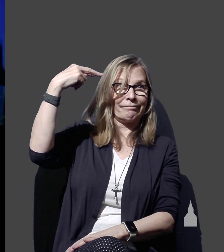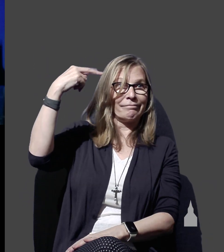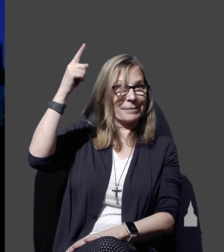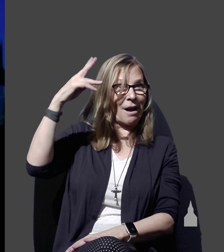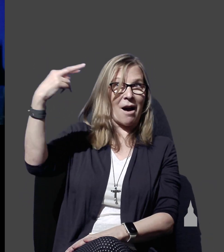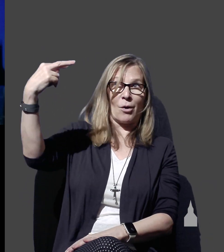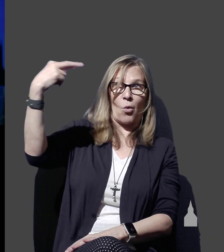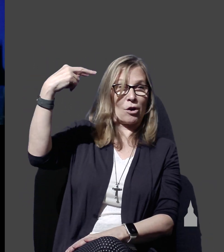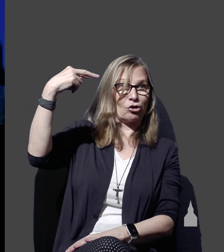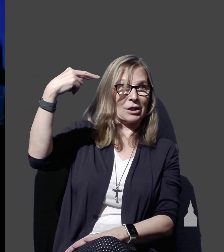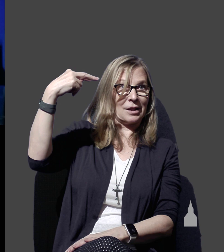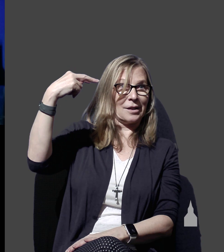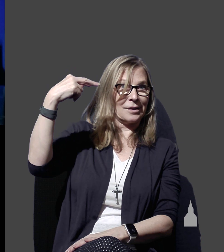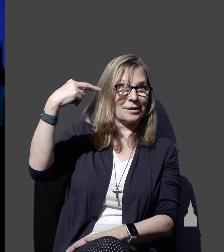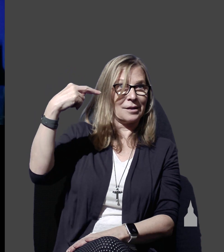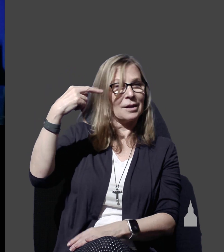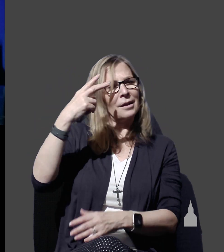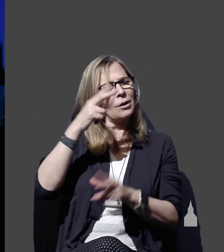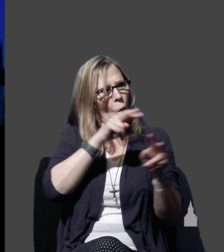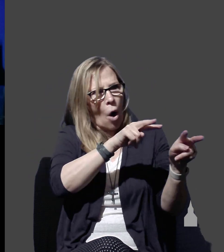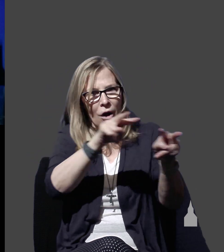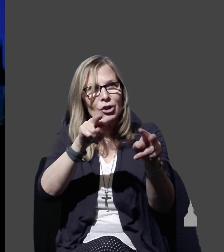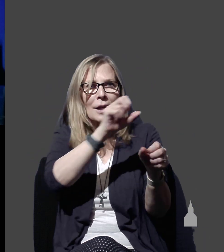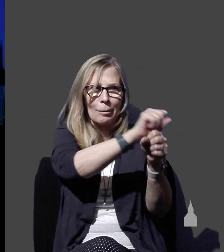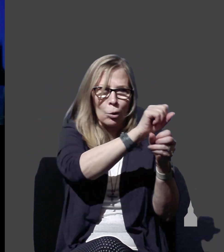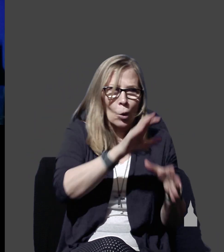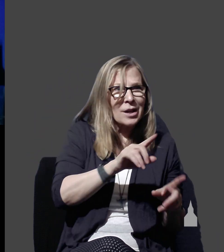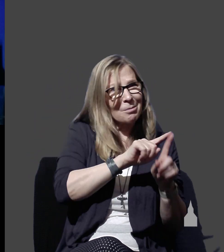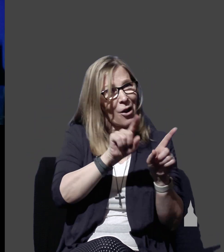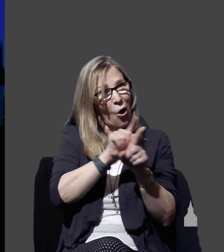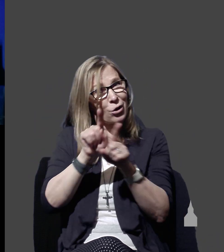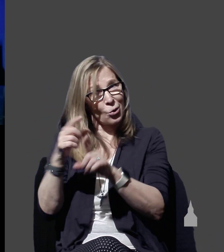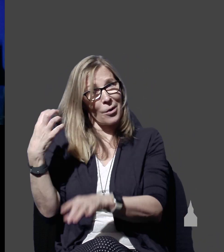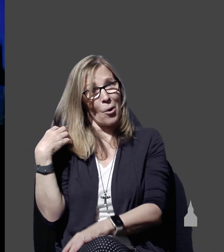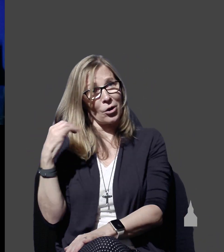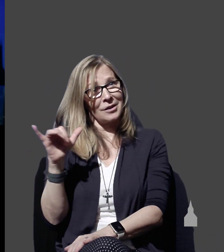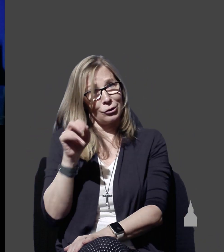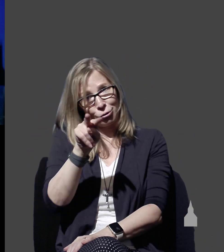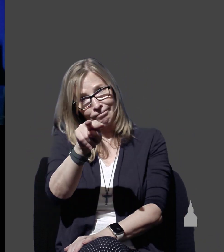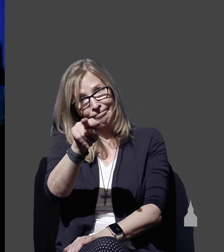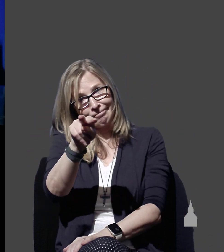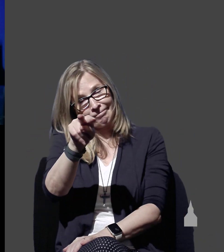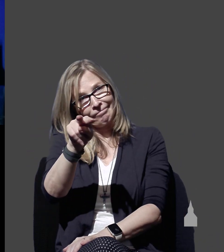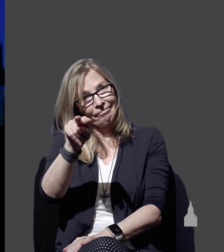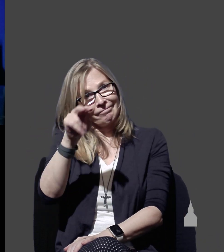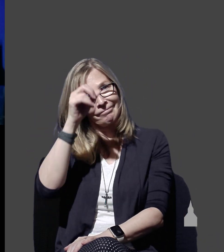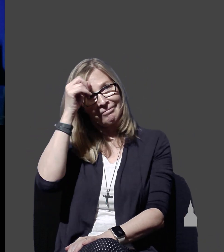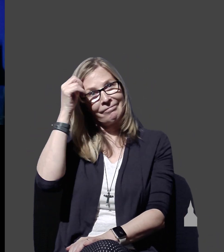God is watching employees, but God is also watching the employers, the masters.